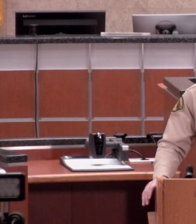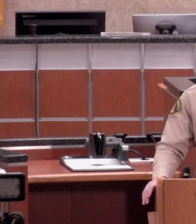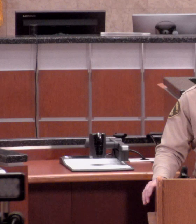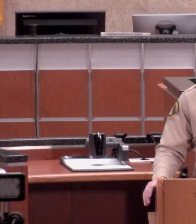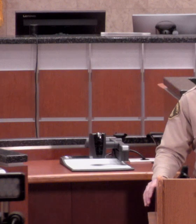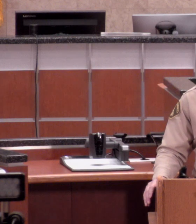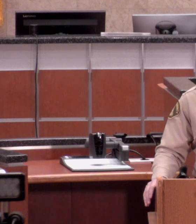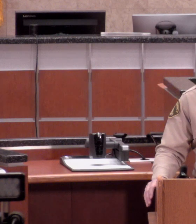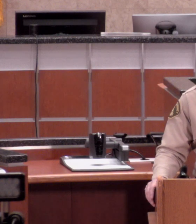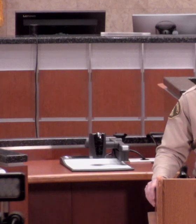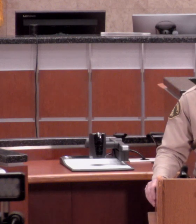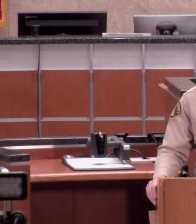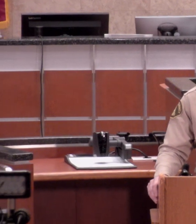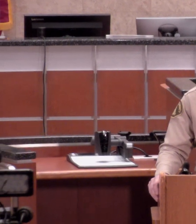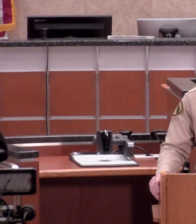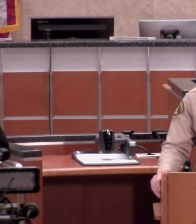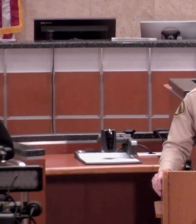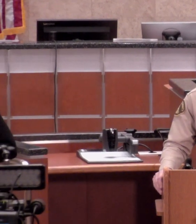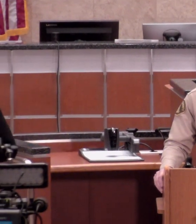We appreciate your